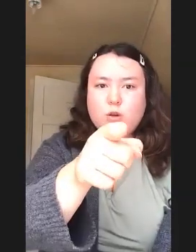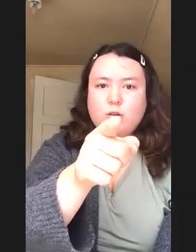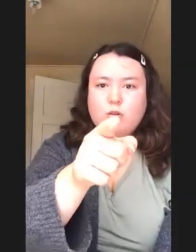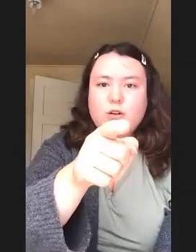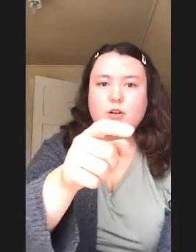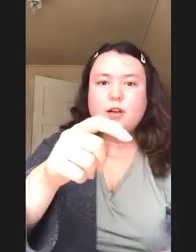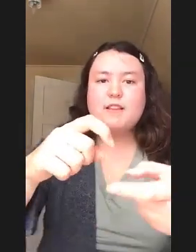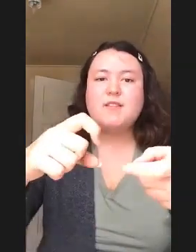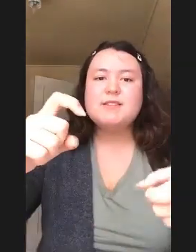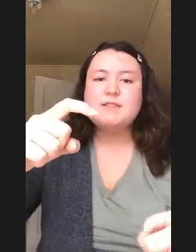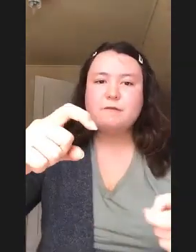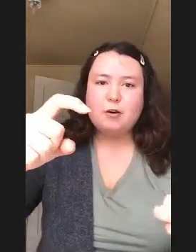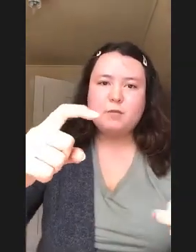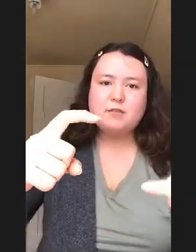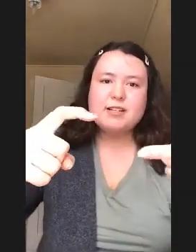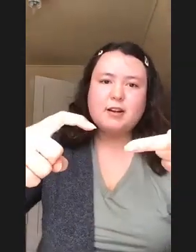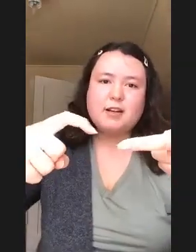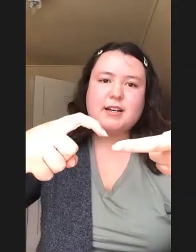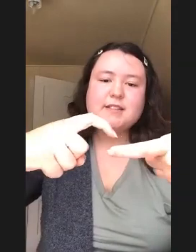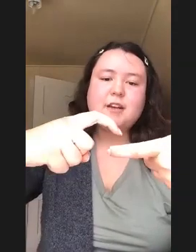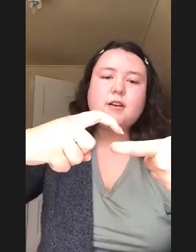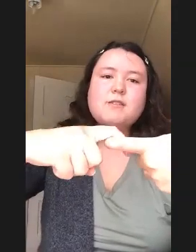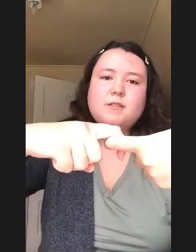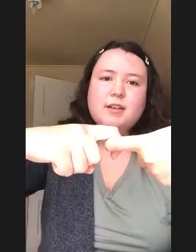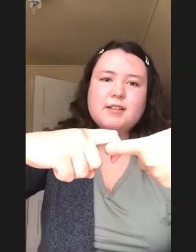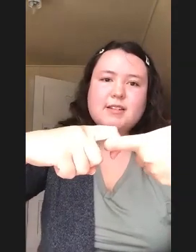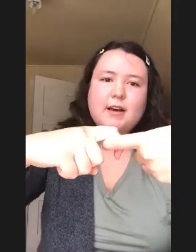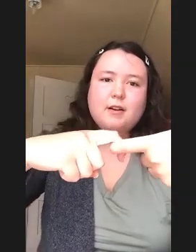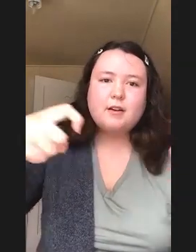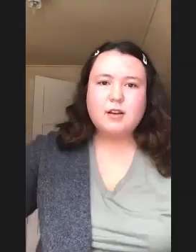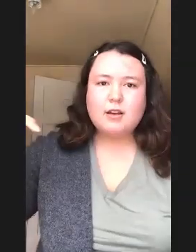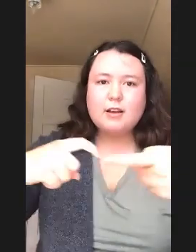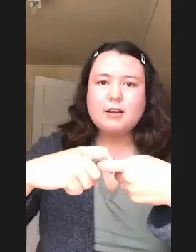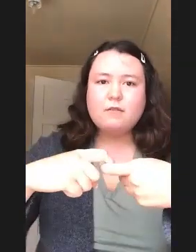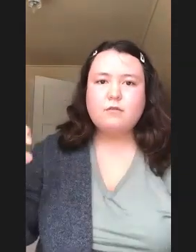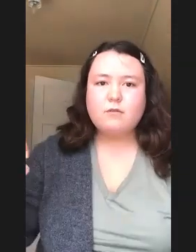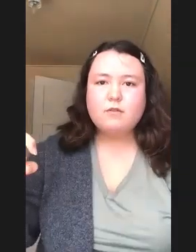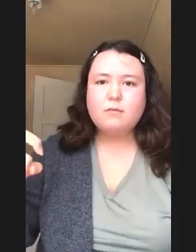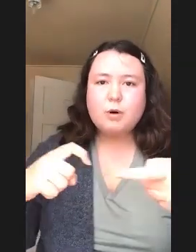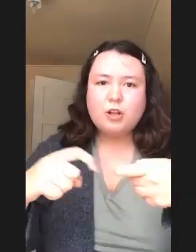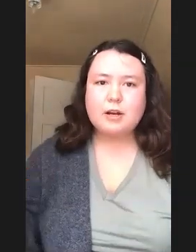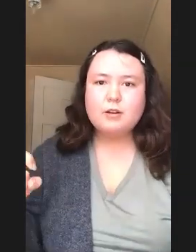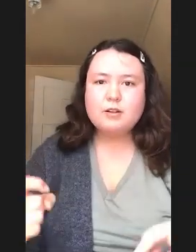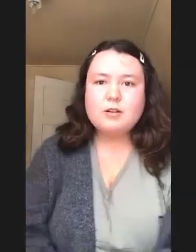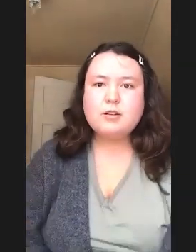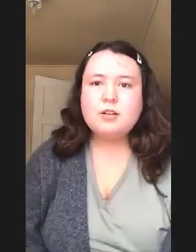you, and then this is from. You would take your index fingers and link it together and kind of pull it apart.